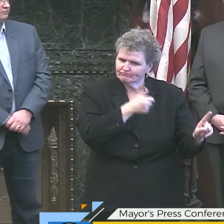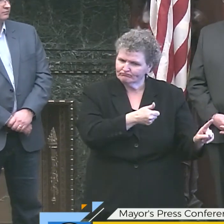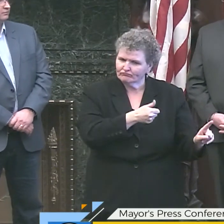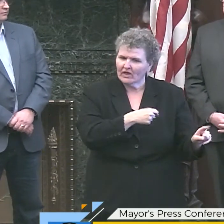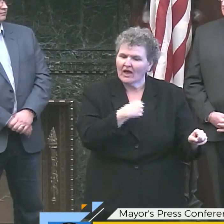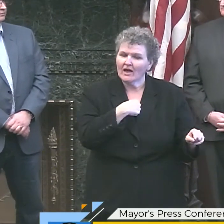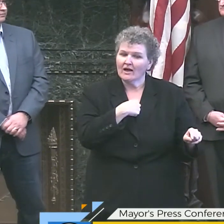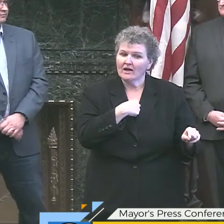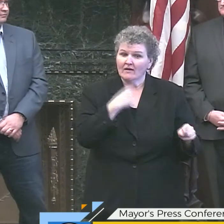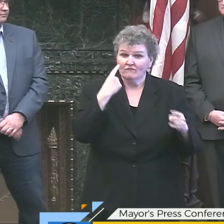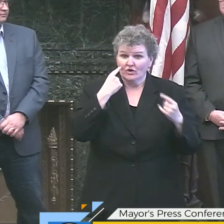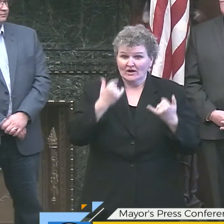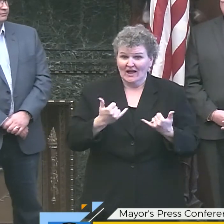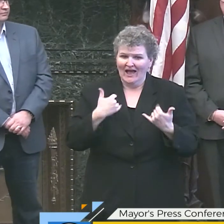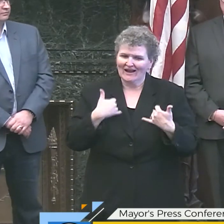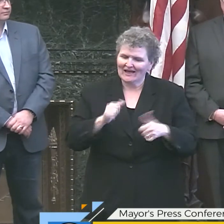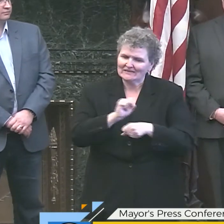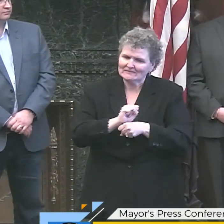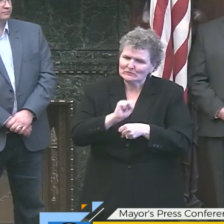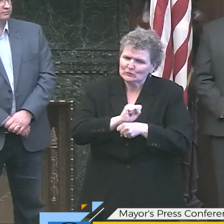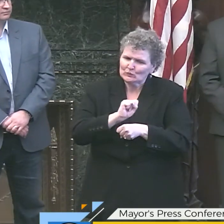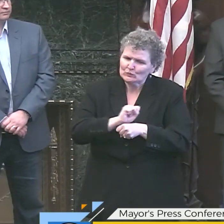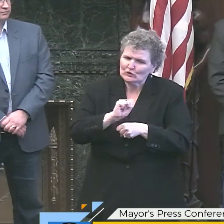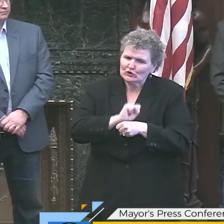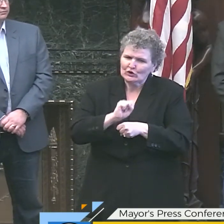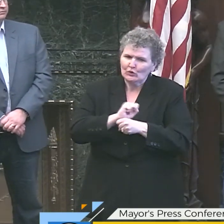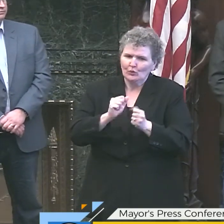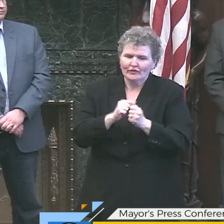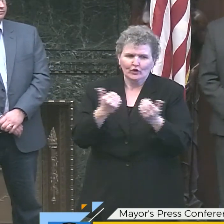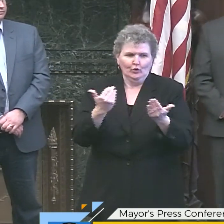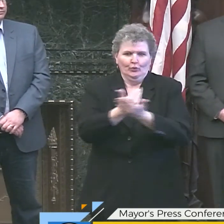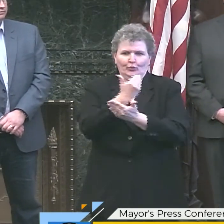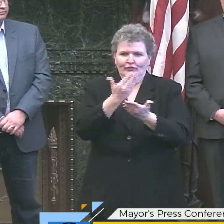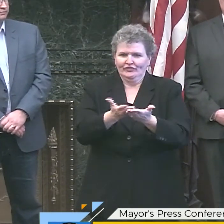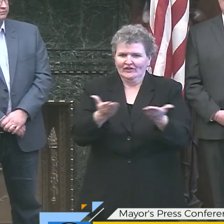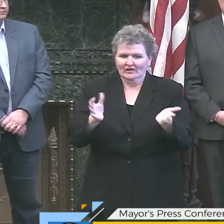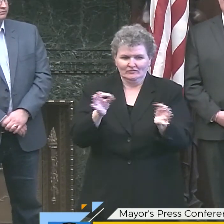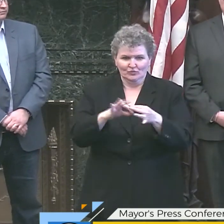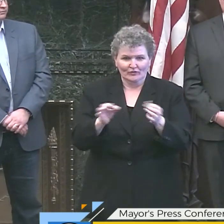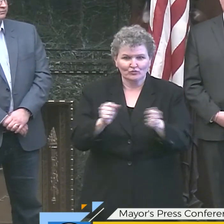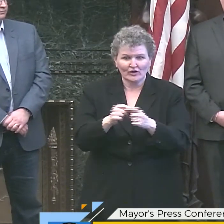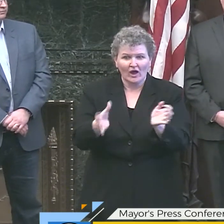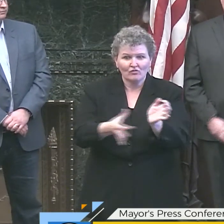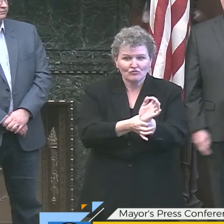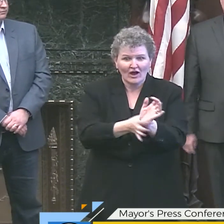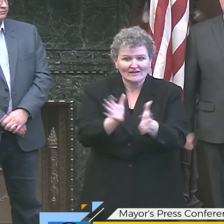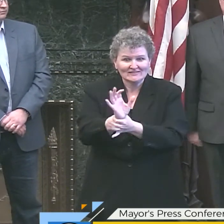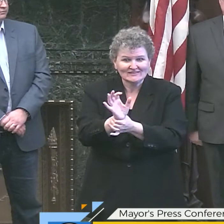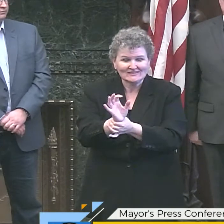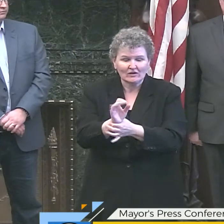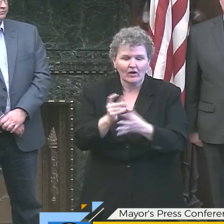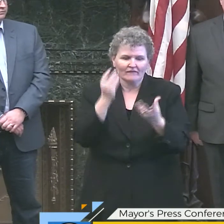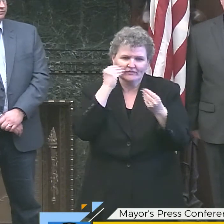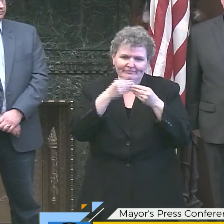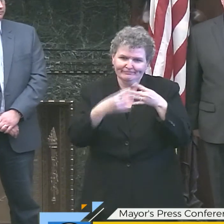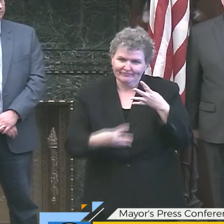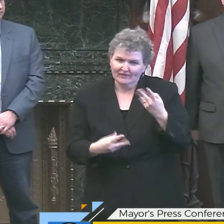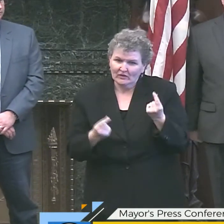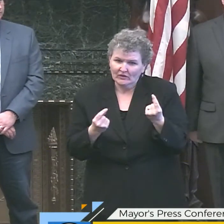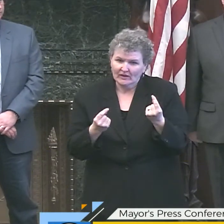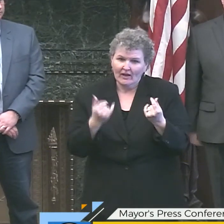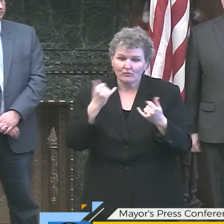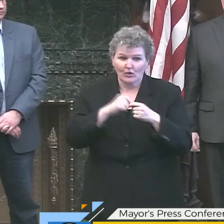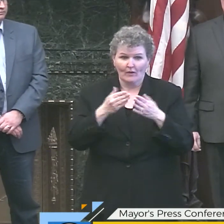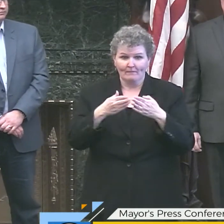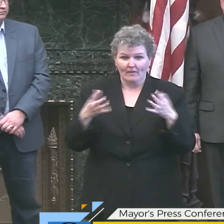are really working within uncharted territory. Arrest is not off the table, but obviously, given that this is a public health issue, we want